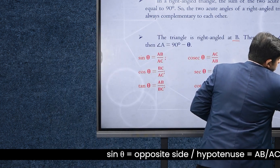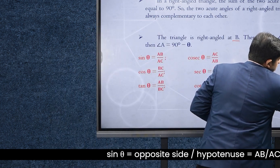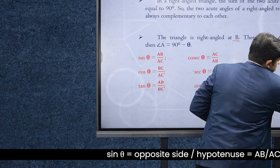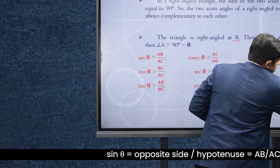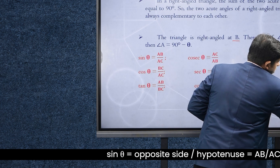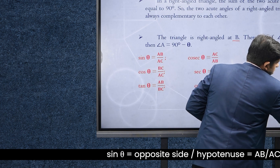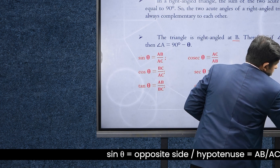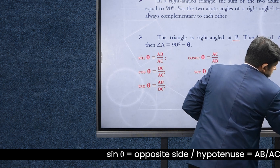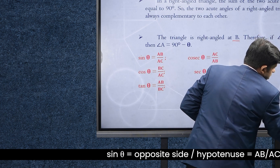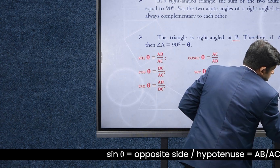opposite side by hypotenuse.